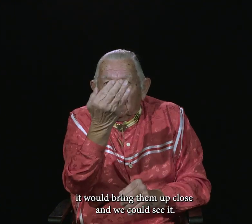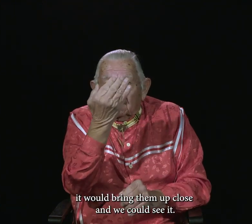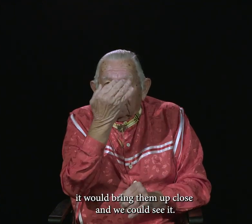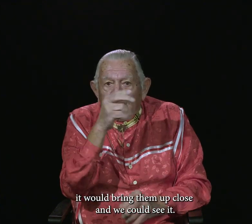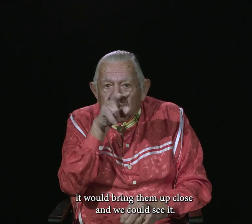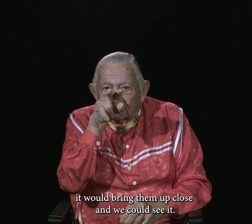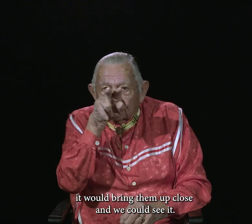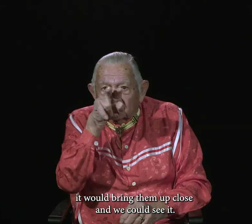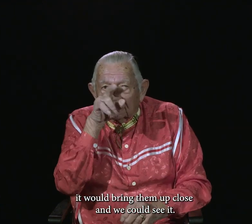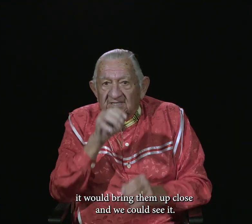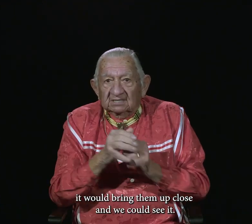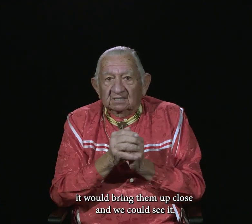up close and we could see it.